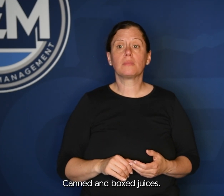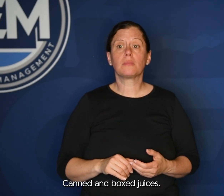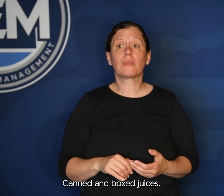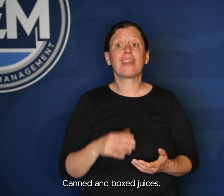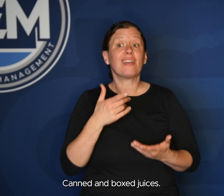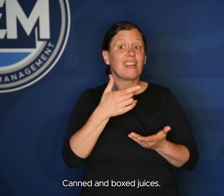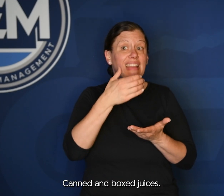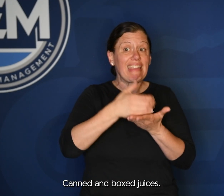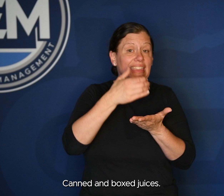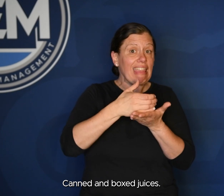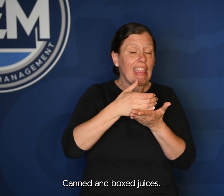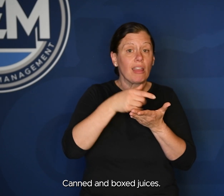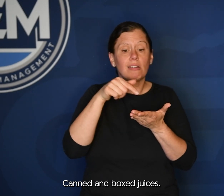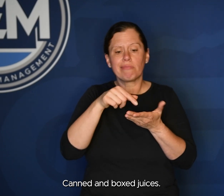Canned and boxed juices.